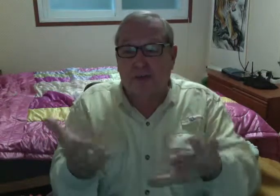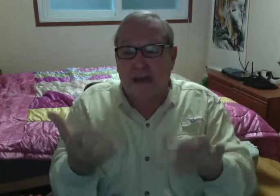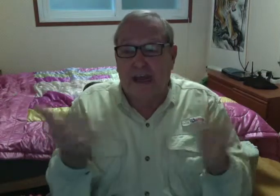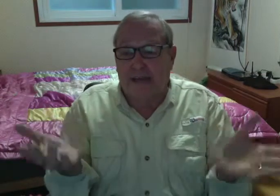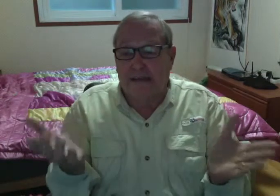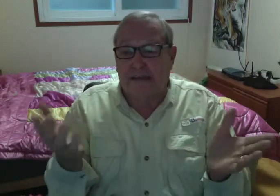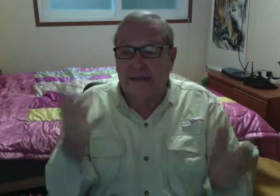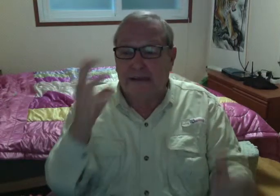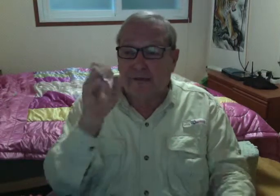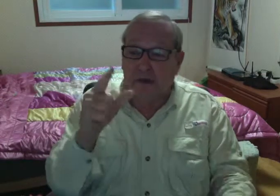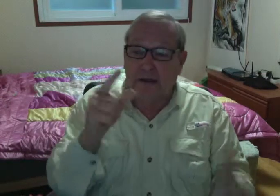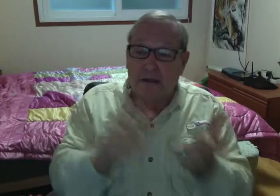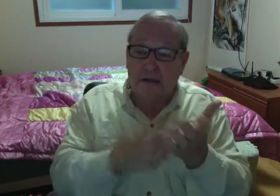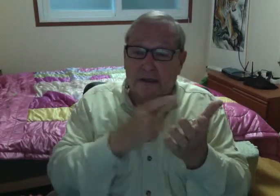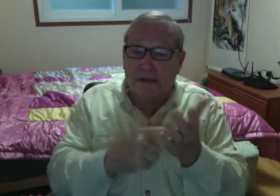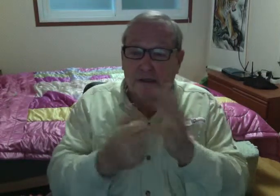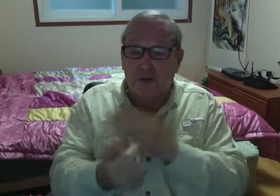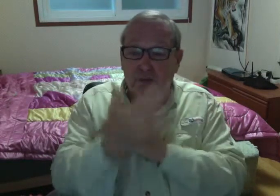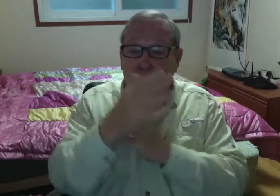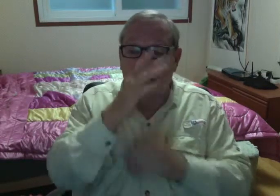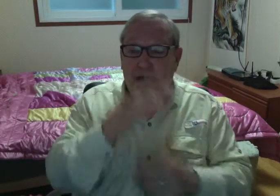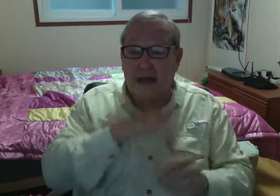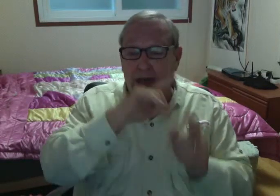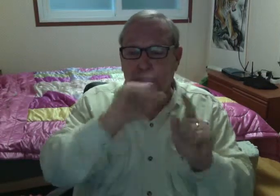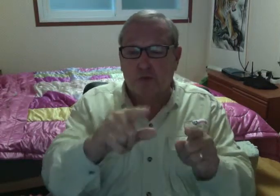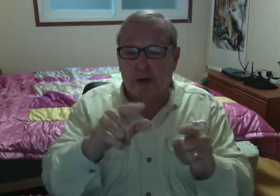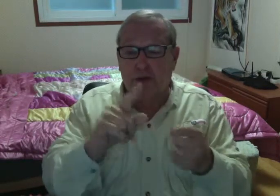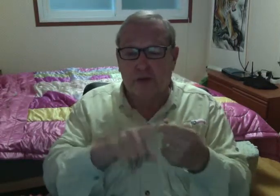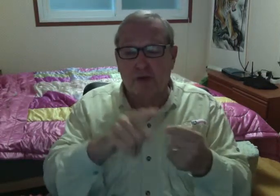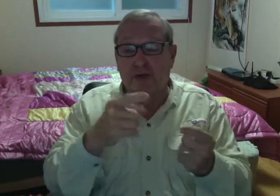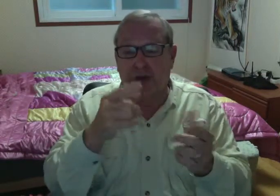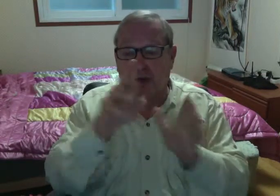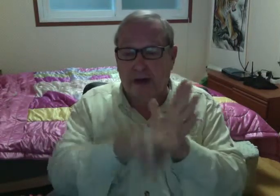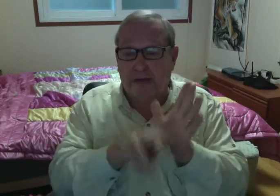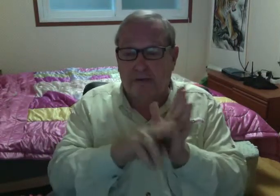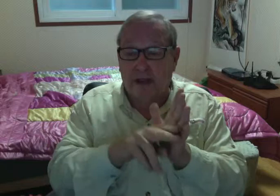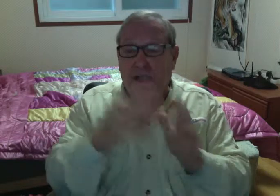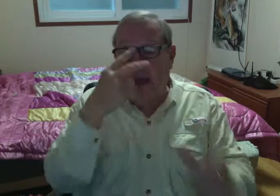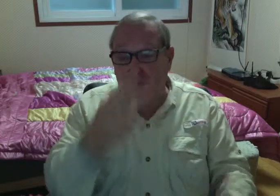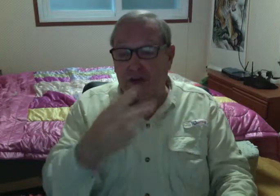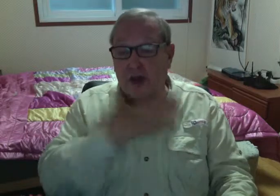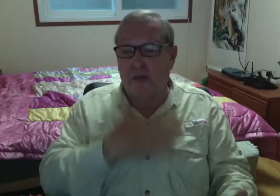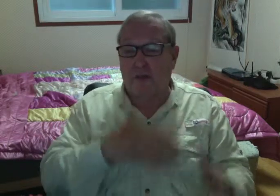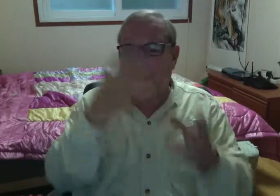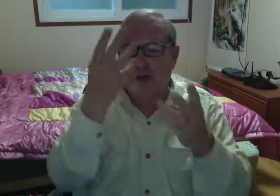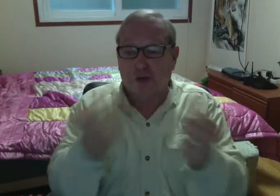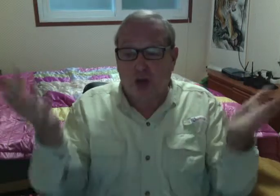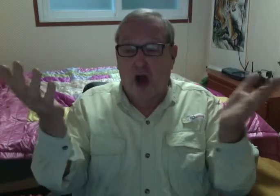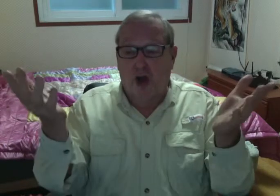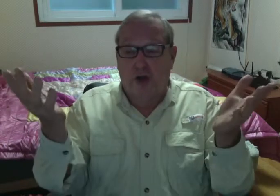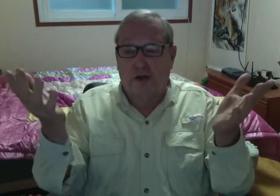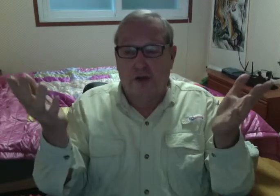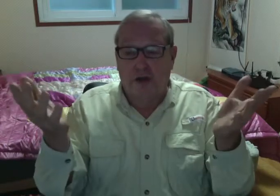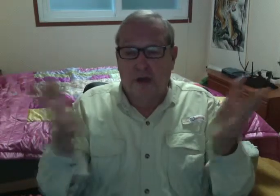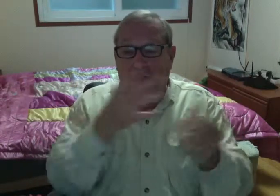went to the grave and they saw the body was gone, and they say they met Jesus alive,